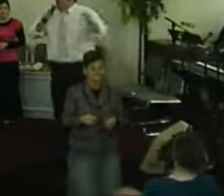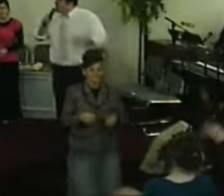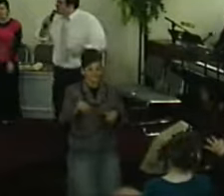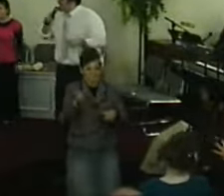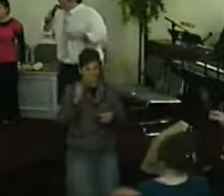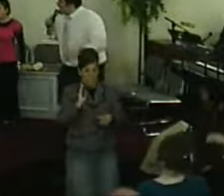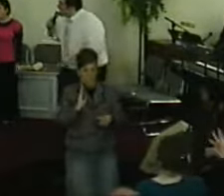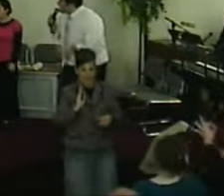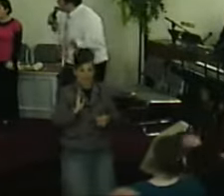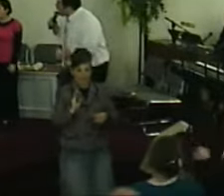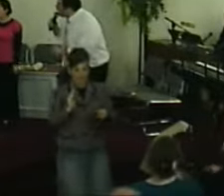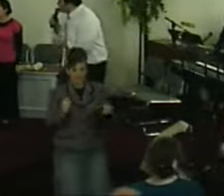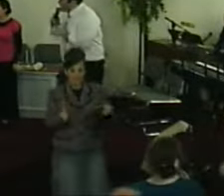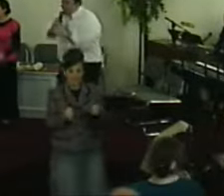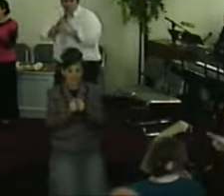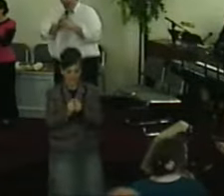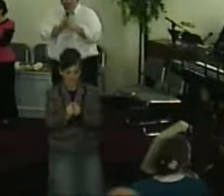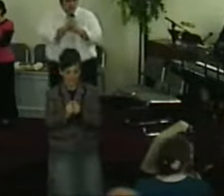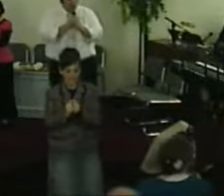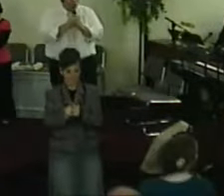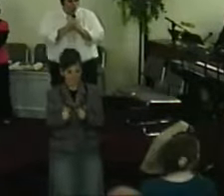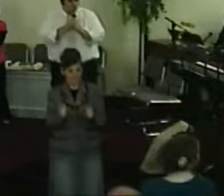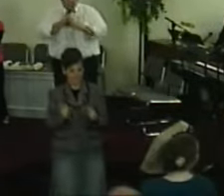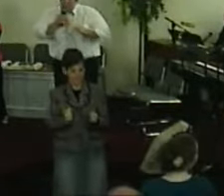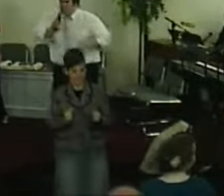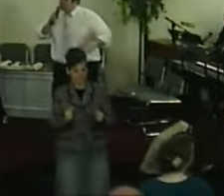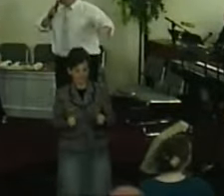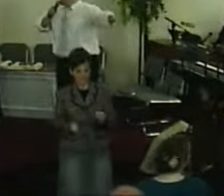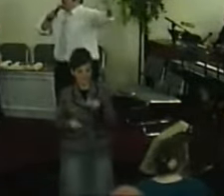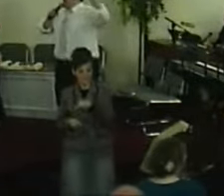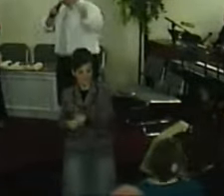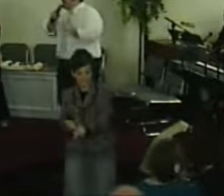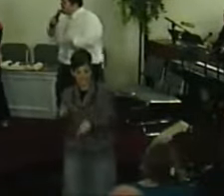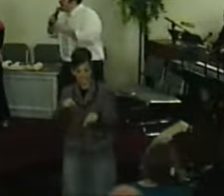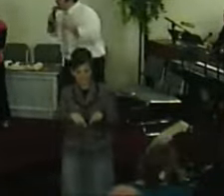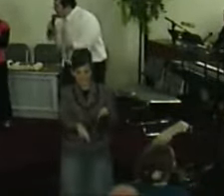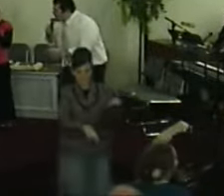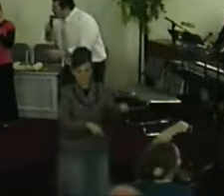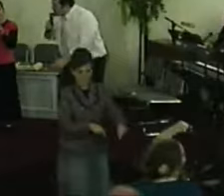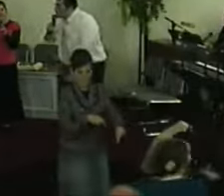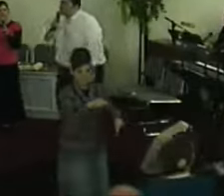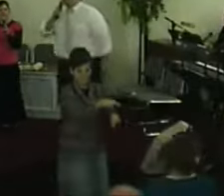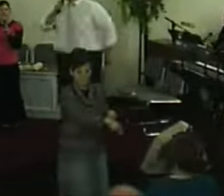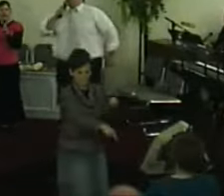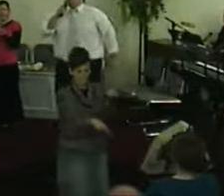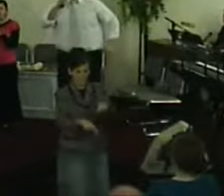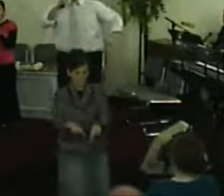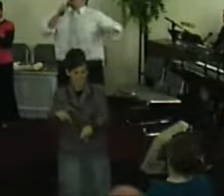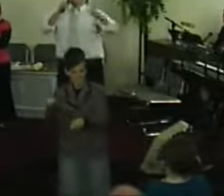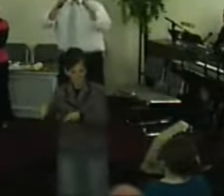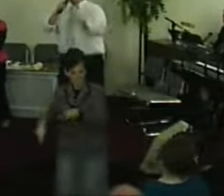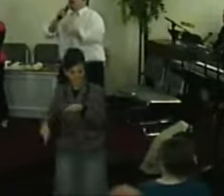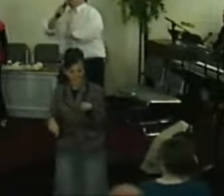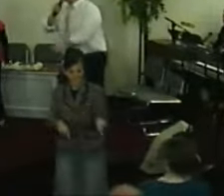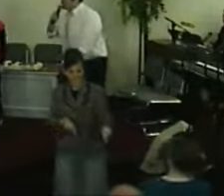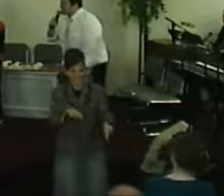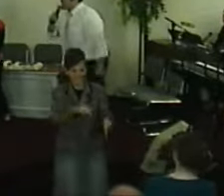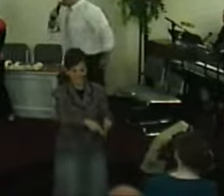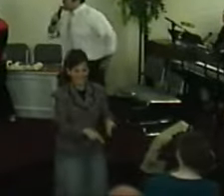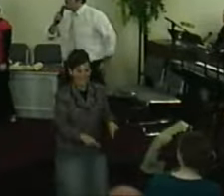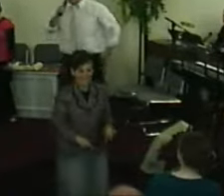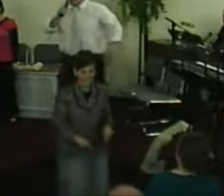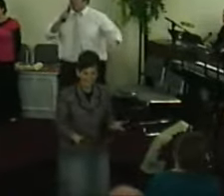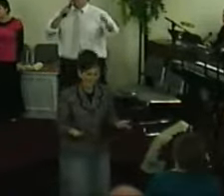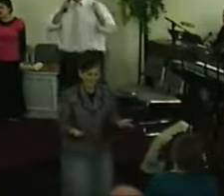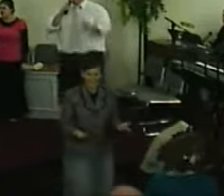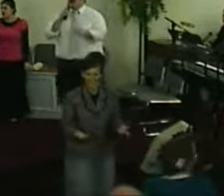God. And if our God is for us, then who could ever stop us? And if our God is with us, then what could stand